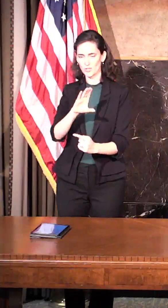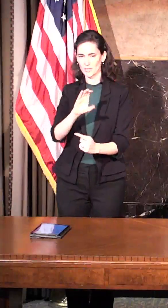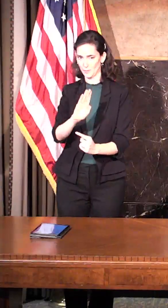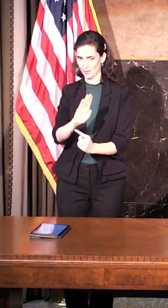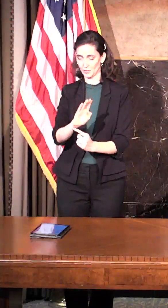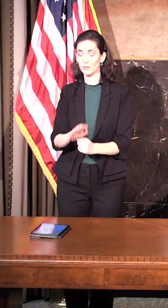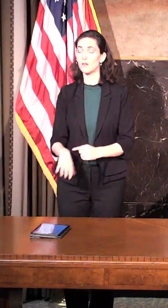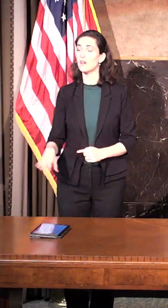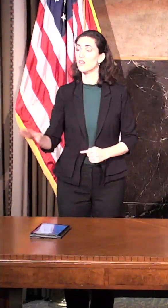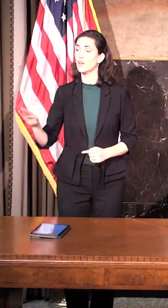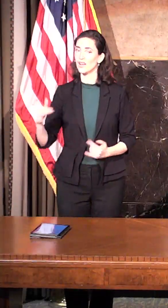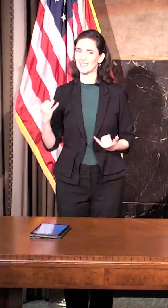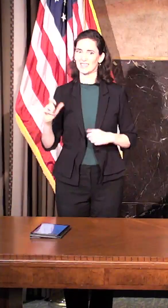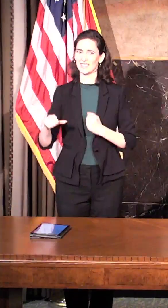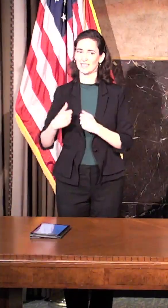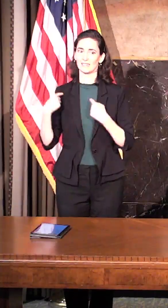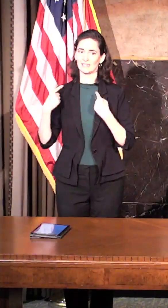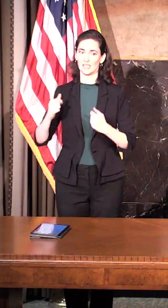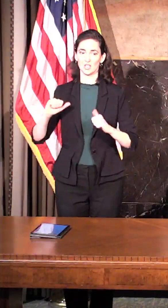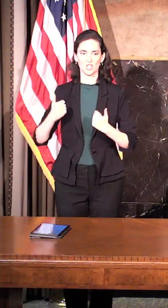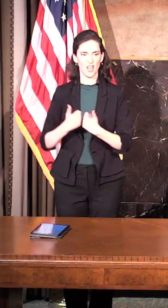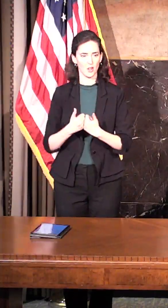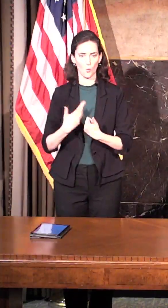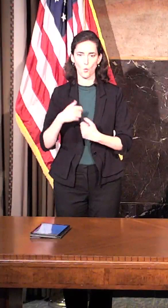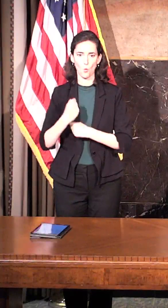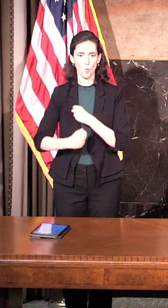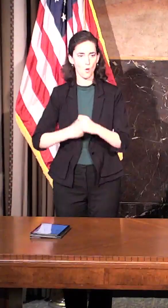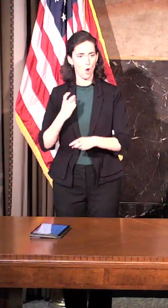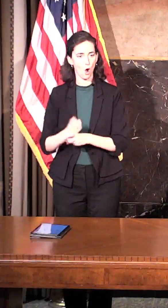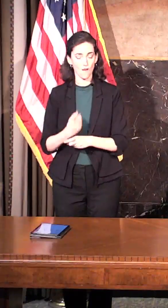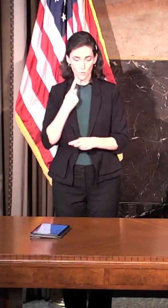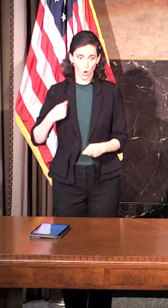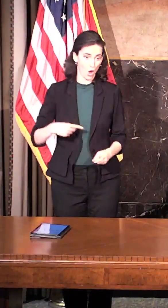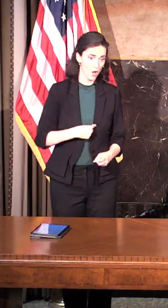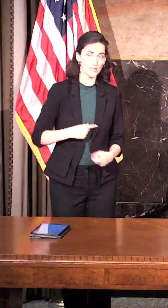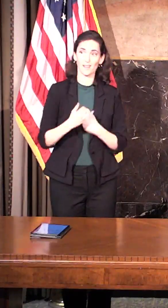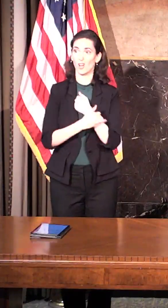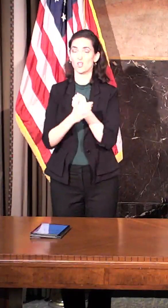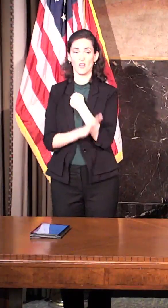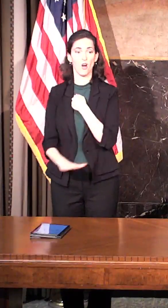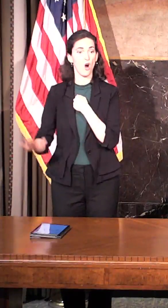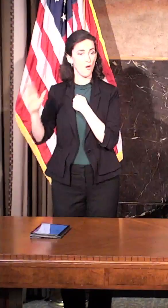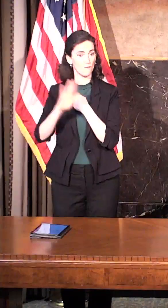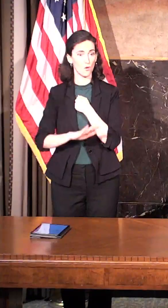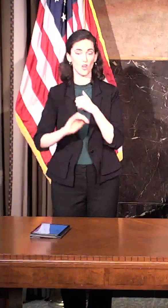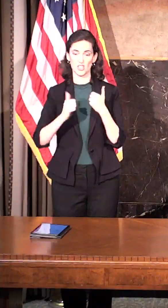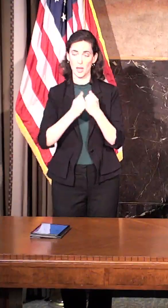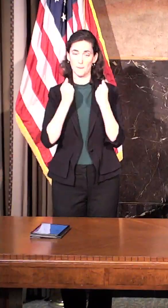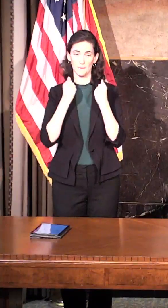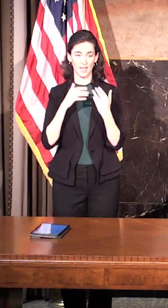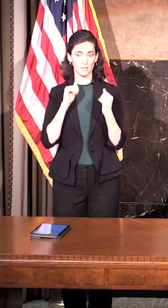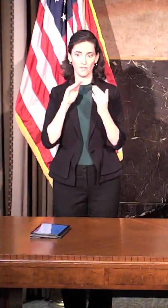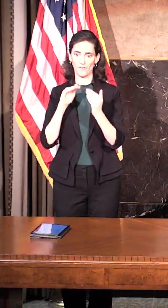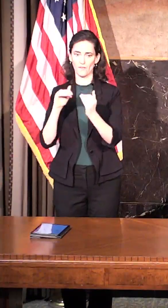It's been a challenging year for us and for our country in a lot of ways. And certainly at the outset,